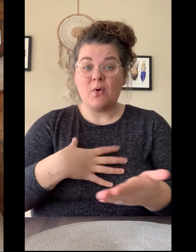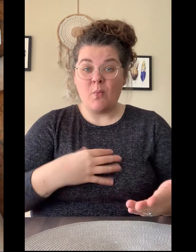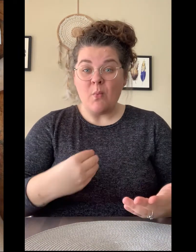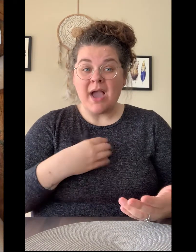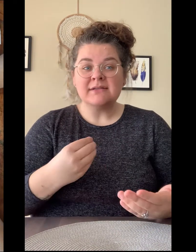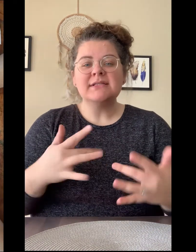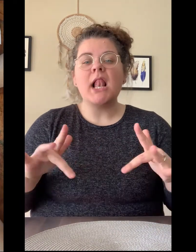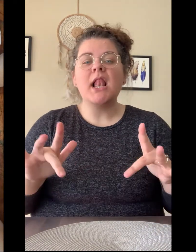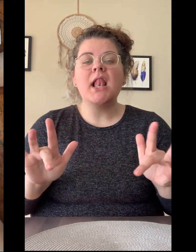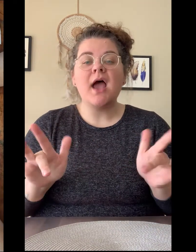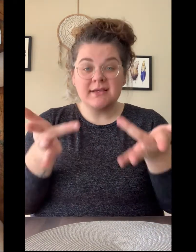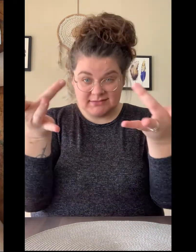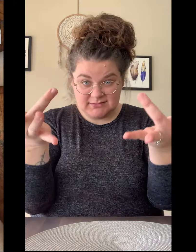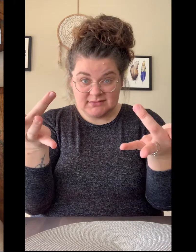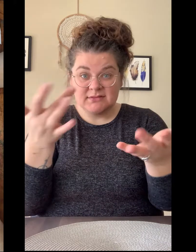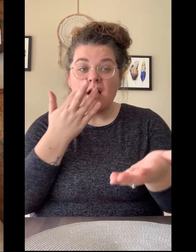really lightly.